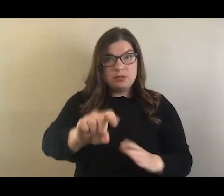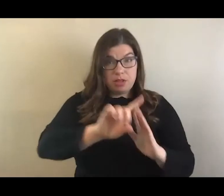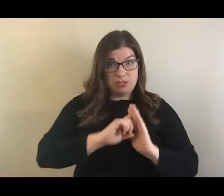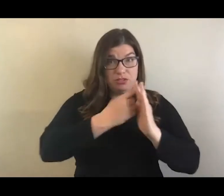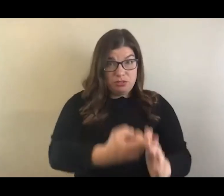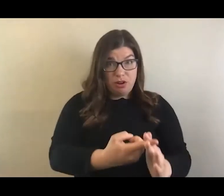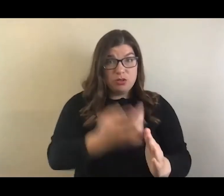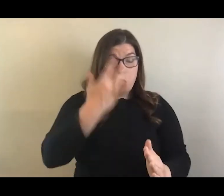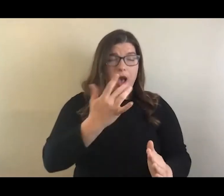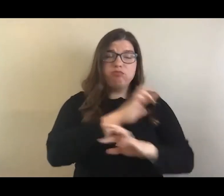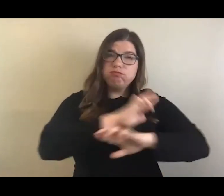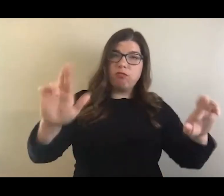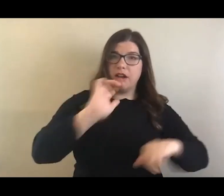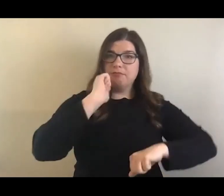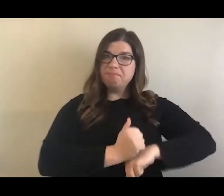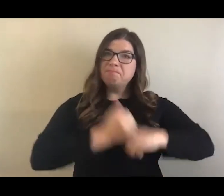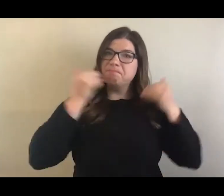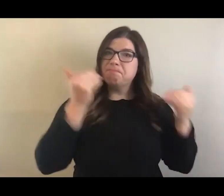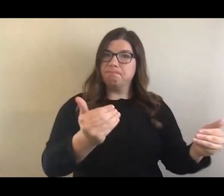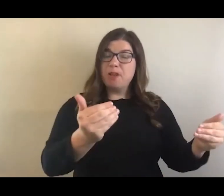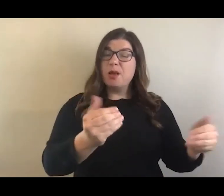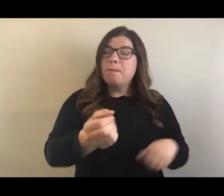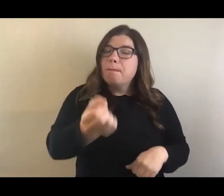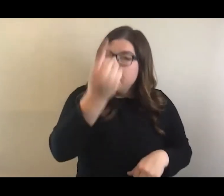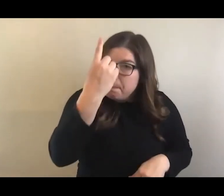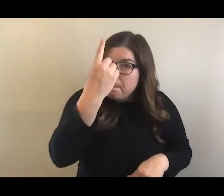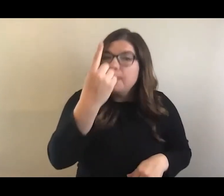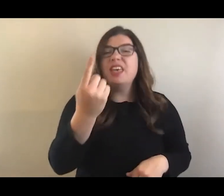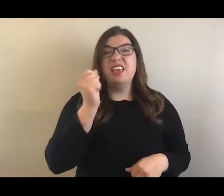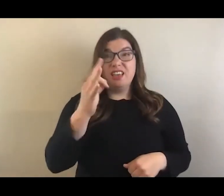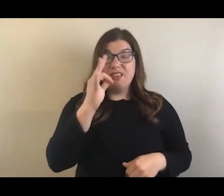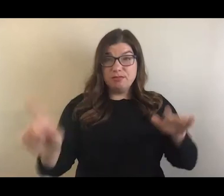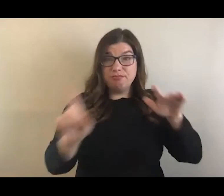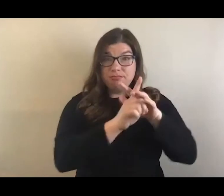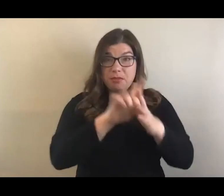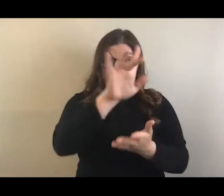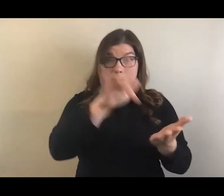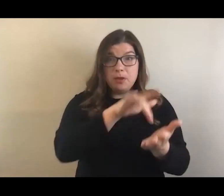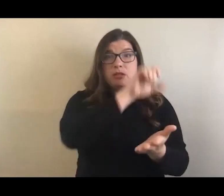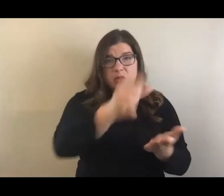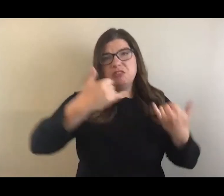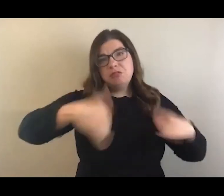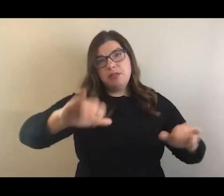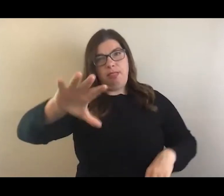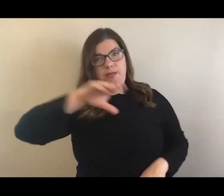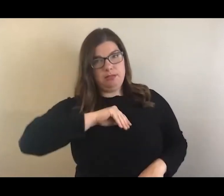semester. However, we will accept documentation for accommodations at any time during the semester.